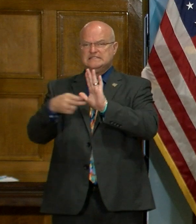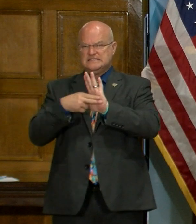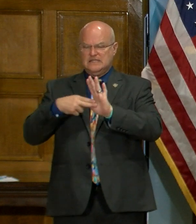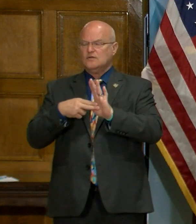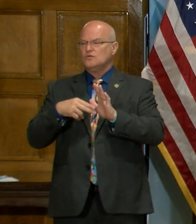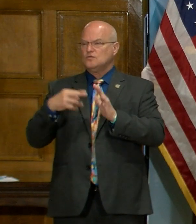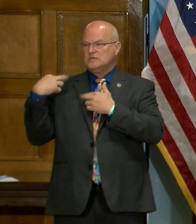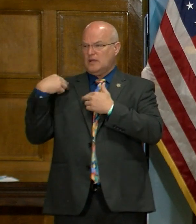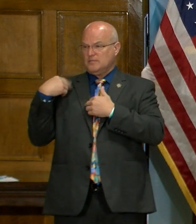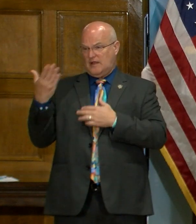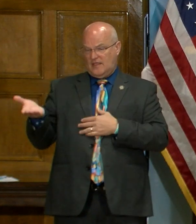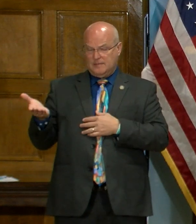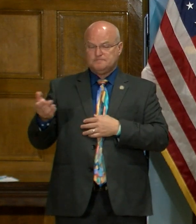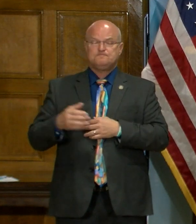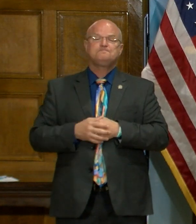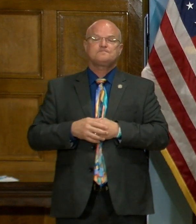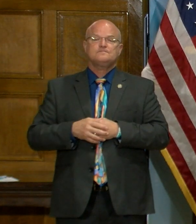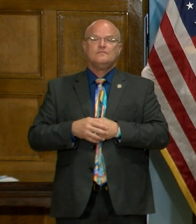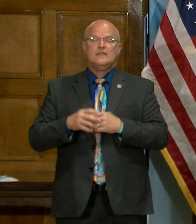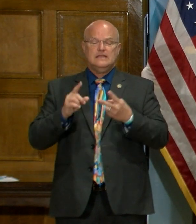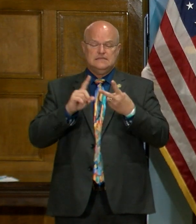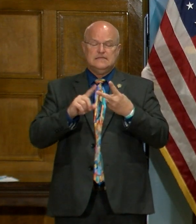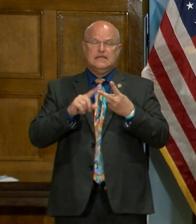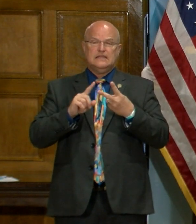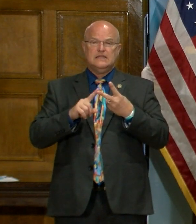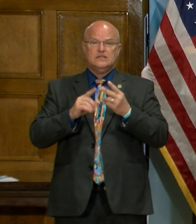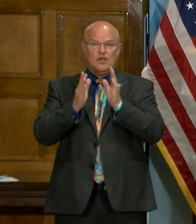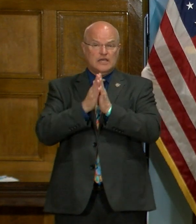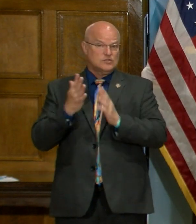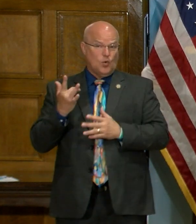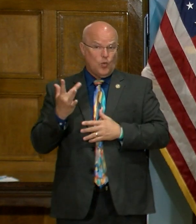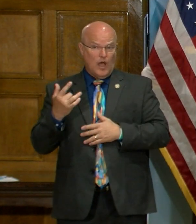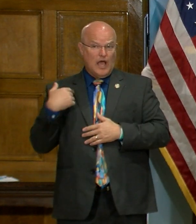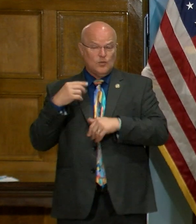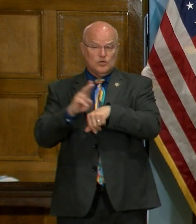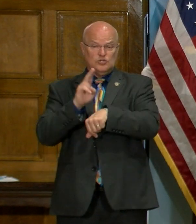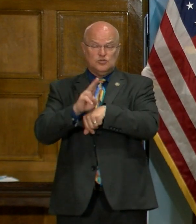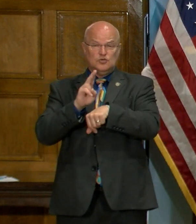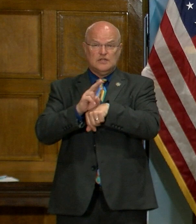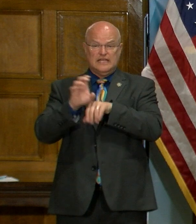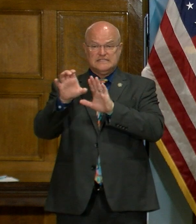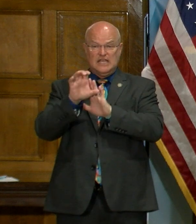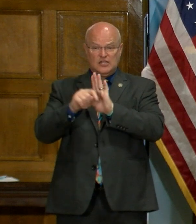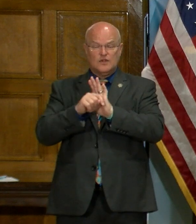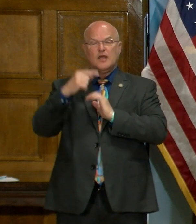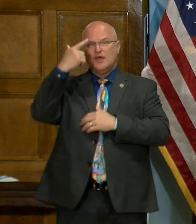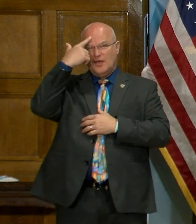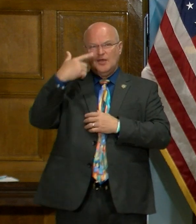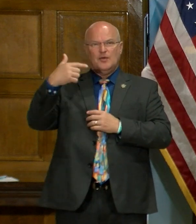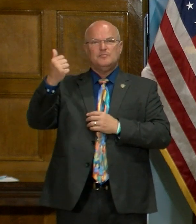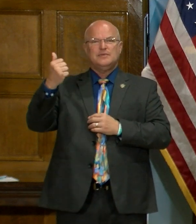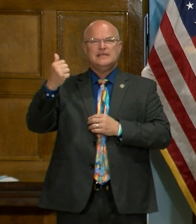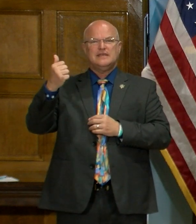the responsibility to them. Secondly, you ask why we utilized a contractor,